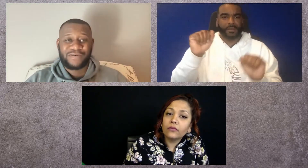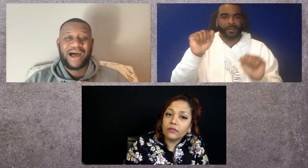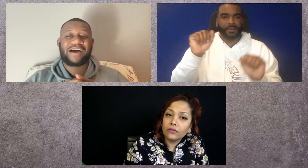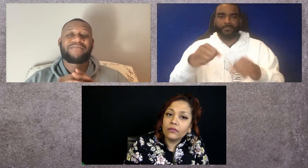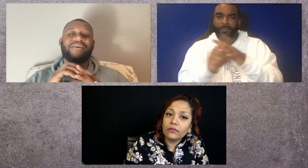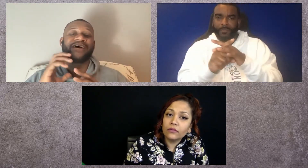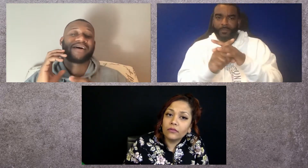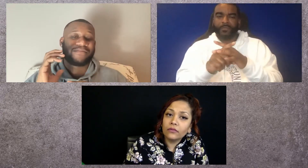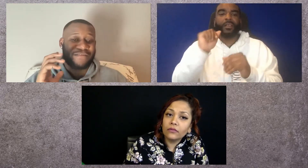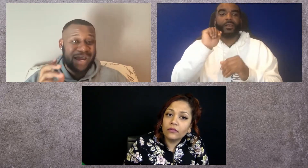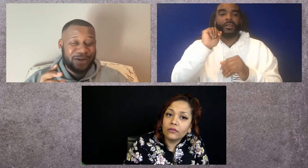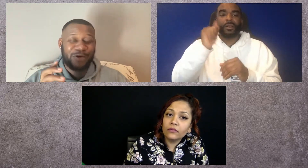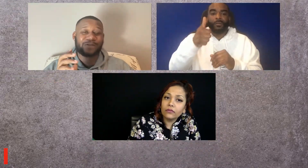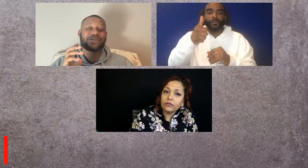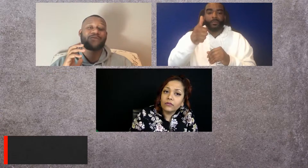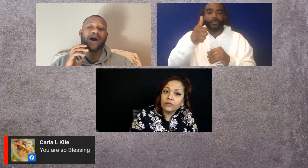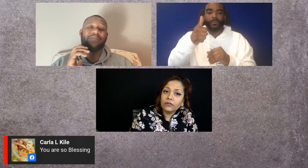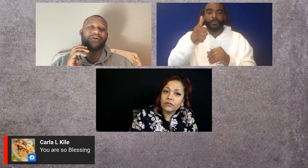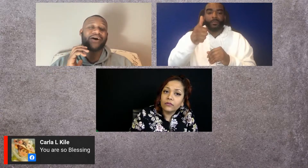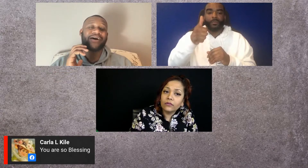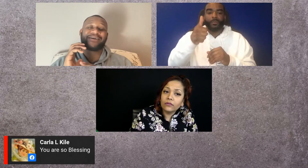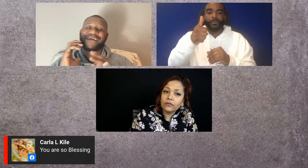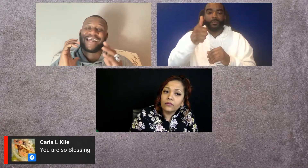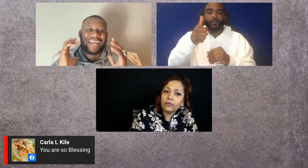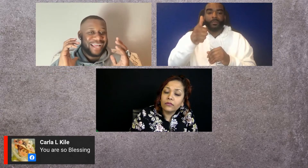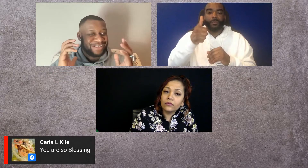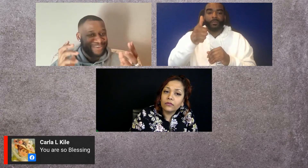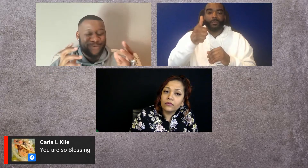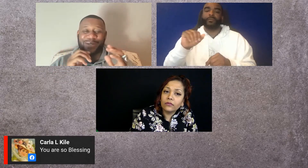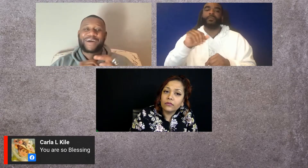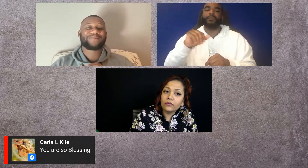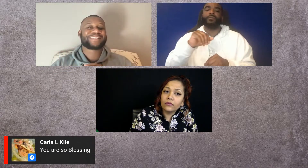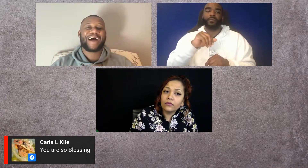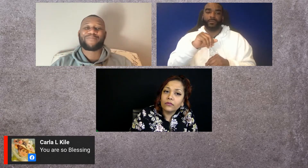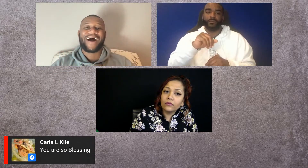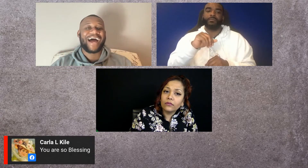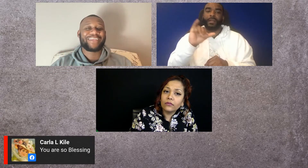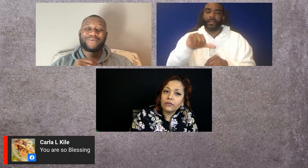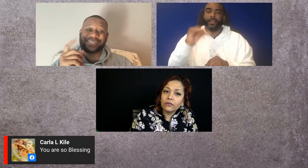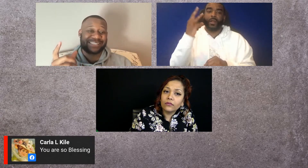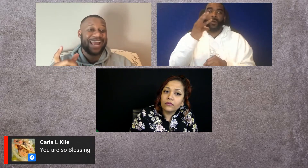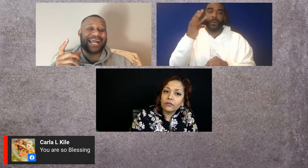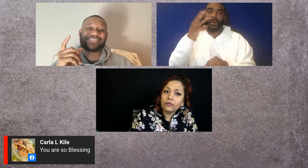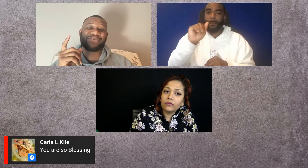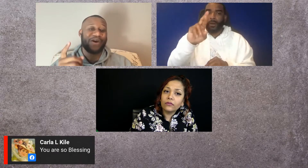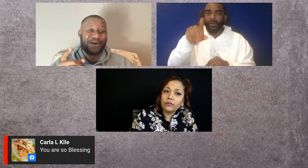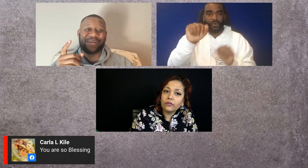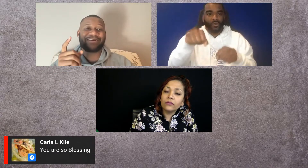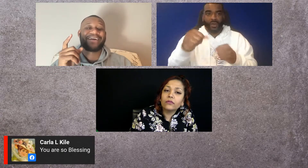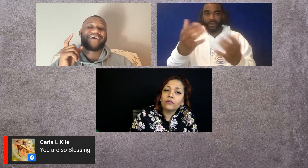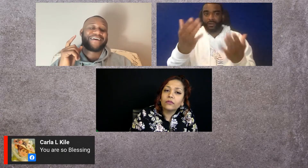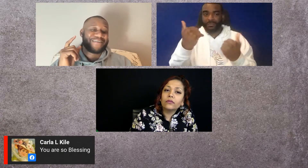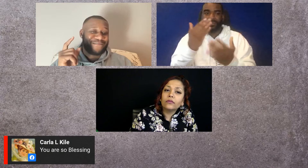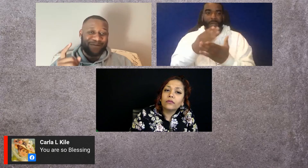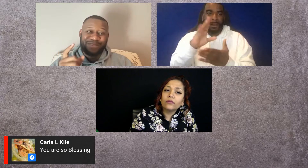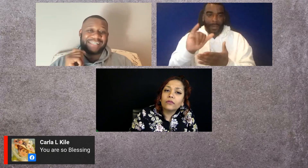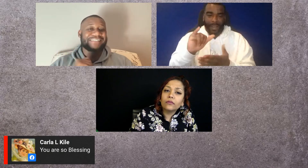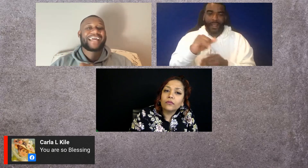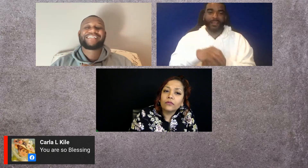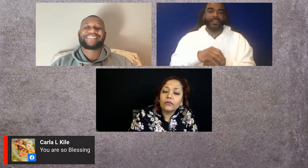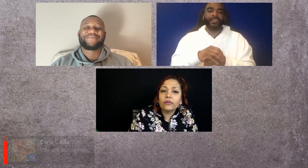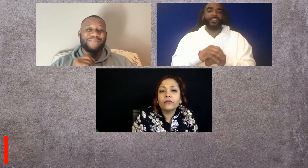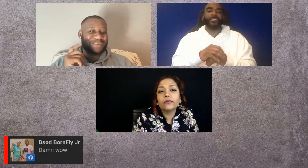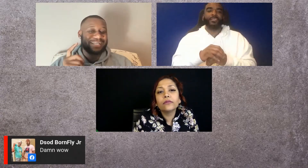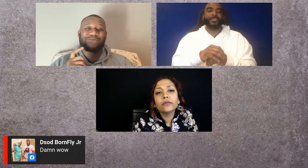2 to 5, Viticulture Wine Bar, you could come stop by. You could say that you heard it from